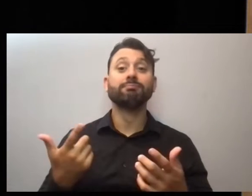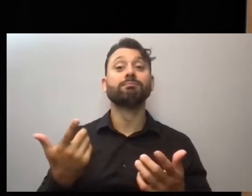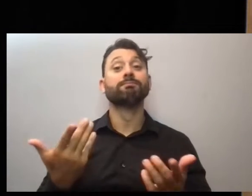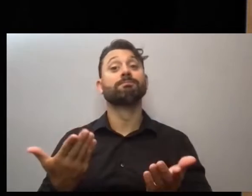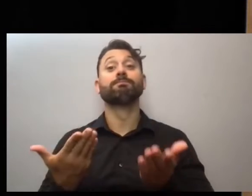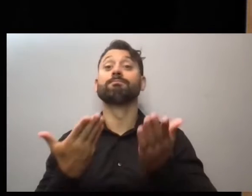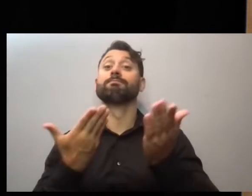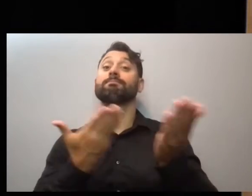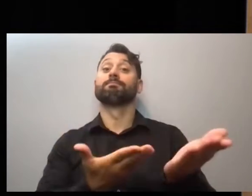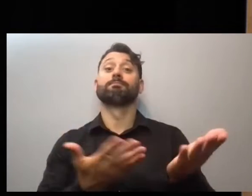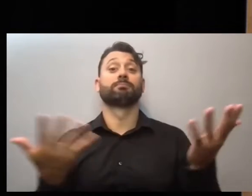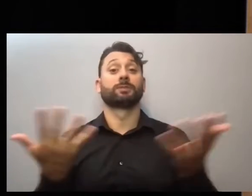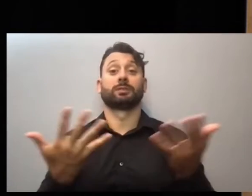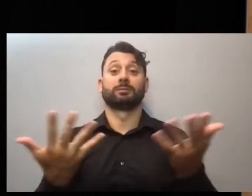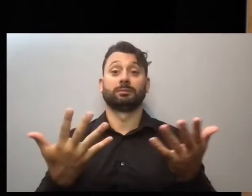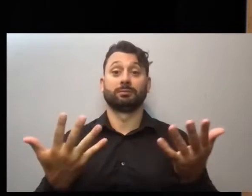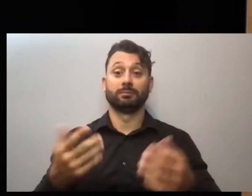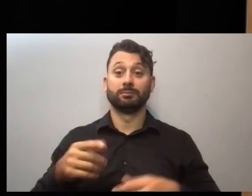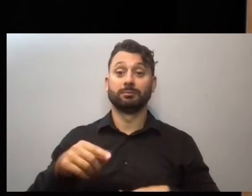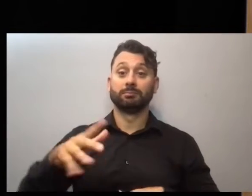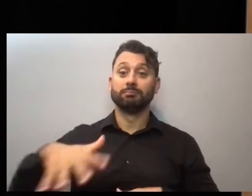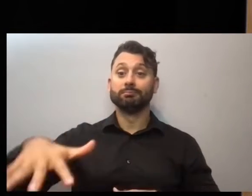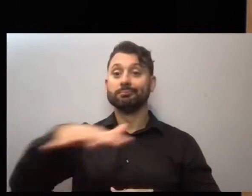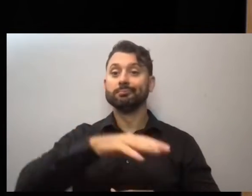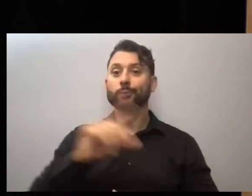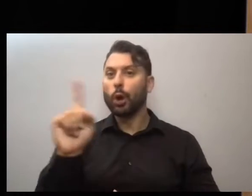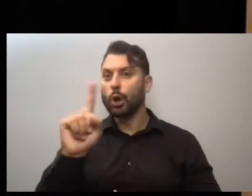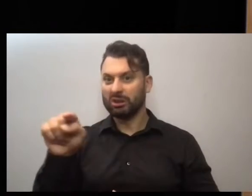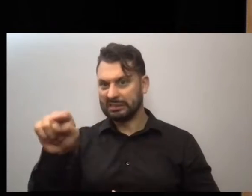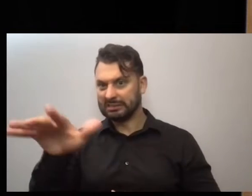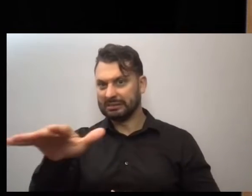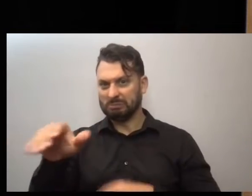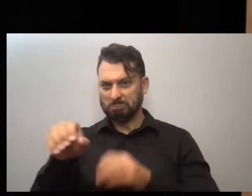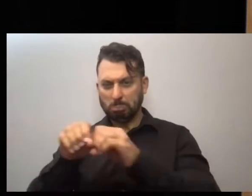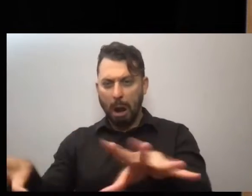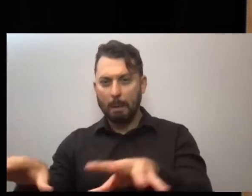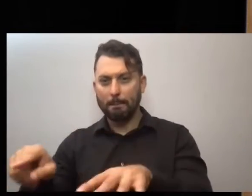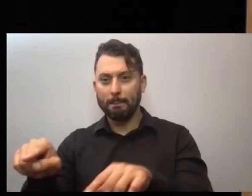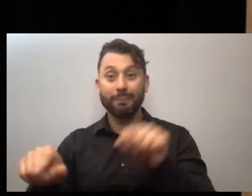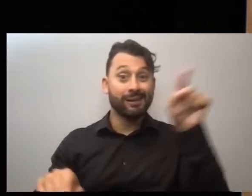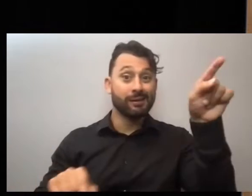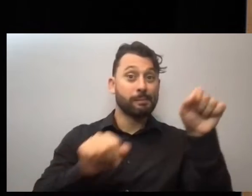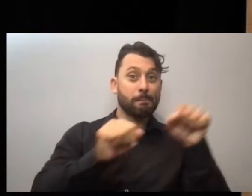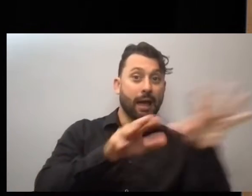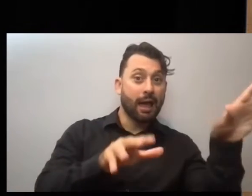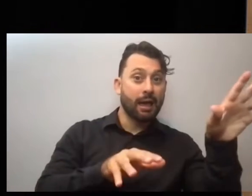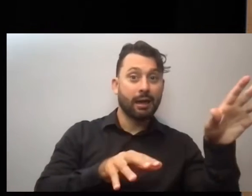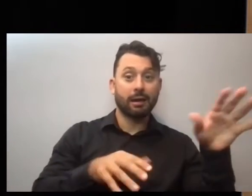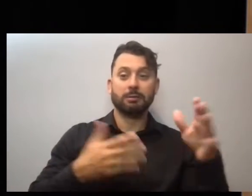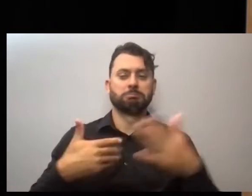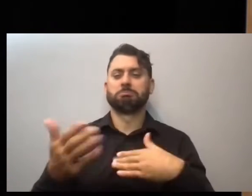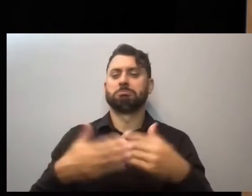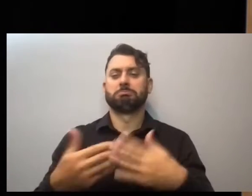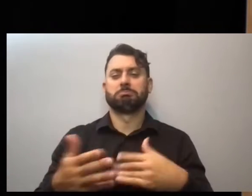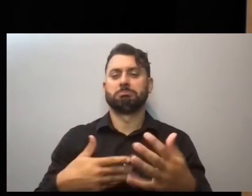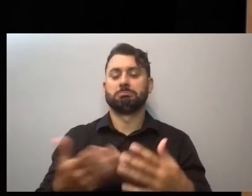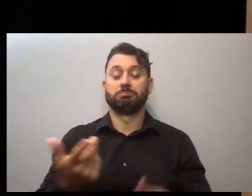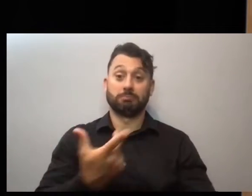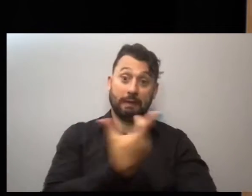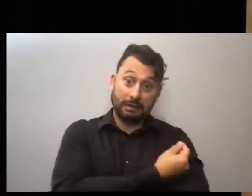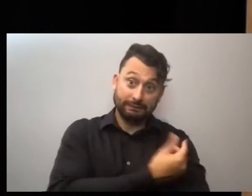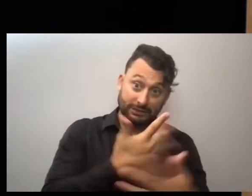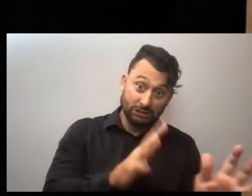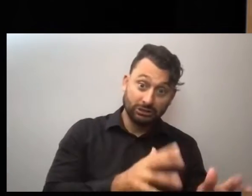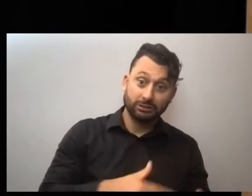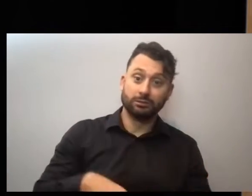of transmission, that people vaccinated or unvaccinated, both of them should be wearing a mask.